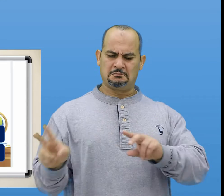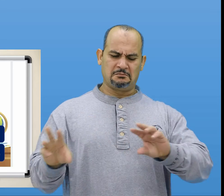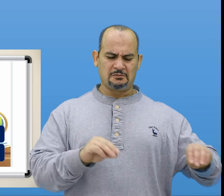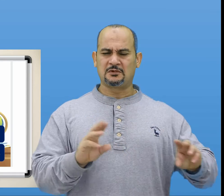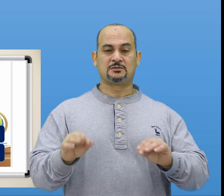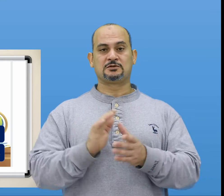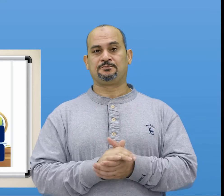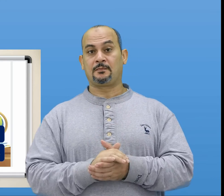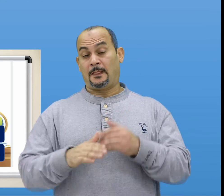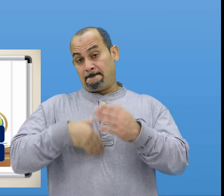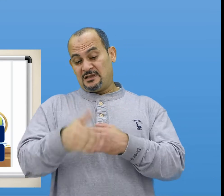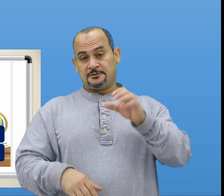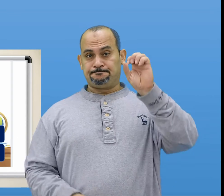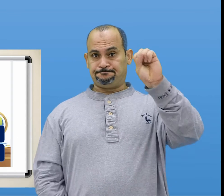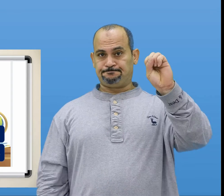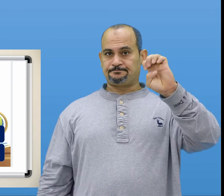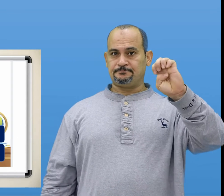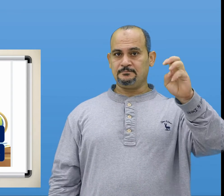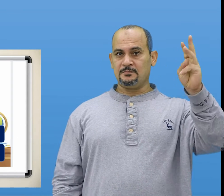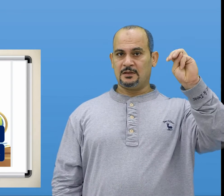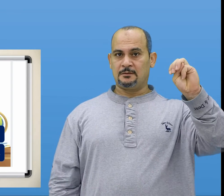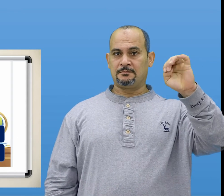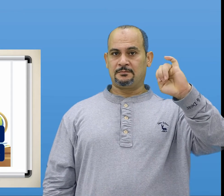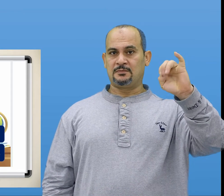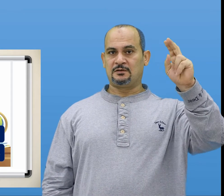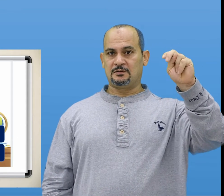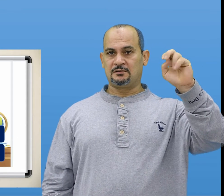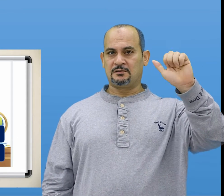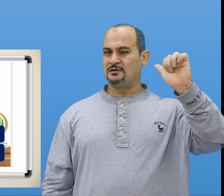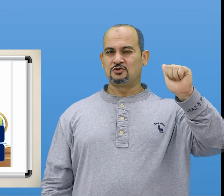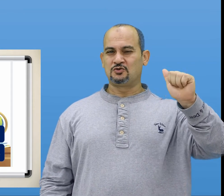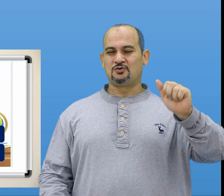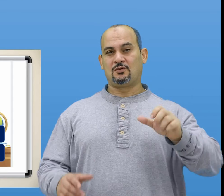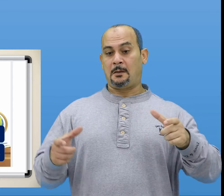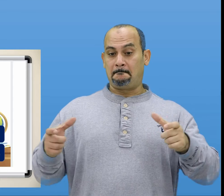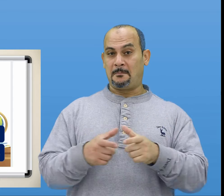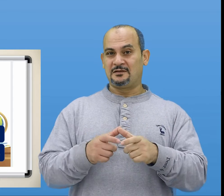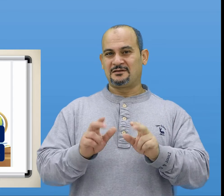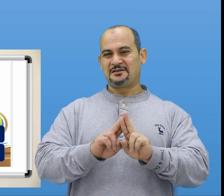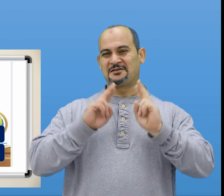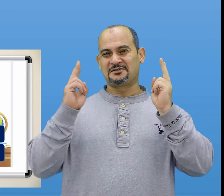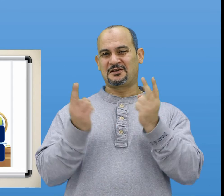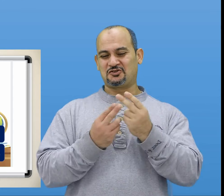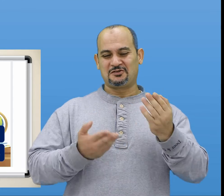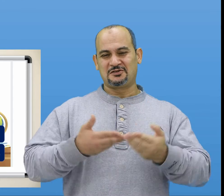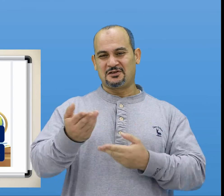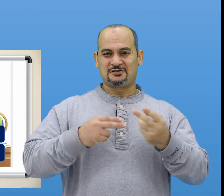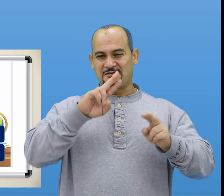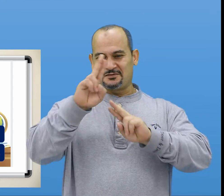reliable worker. He has a well-deserved reputation as a reliable worker. He earned this position and he worked for it.